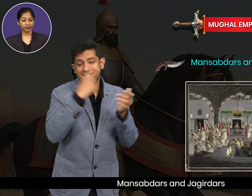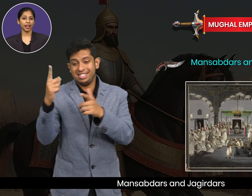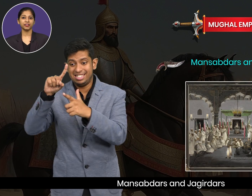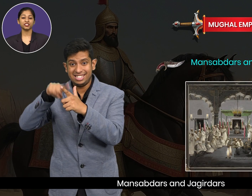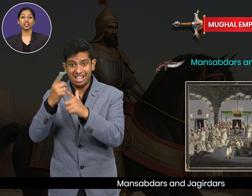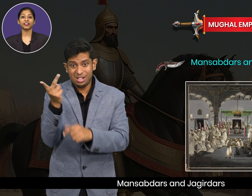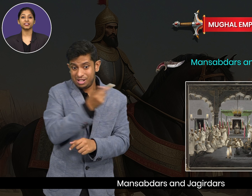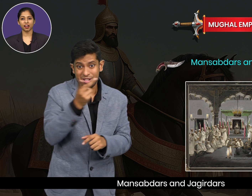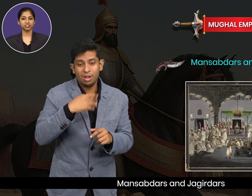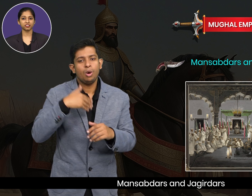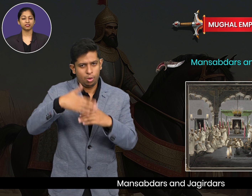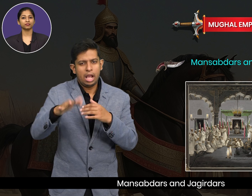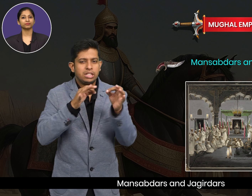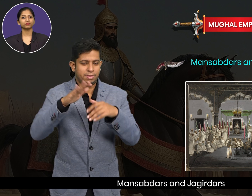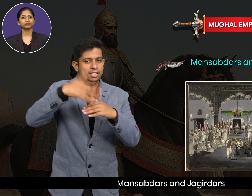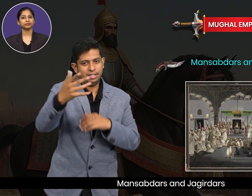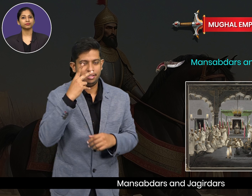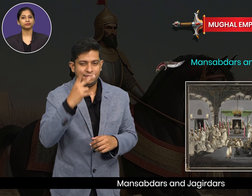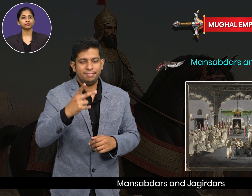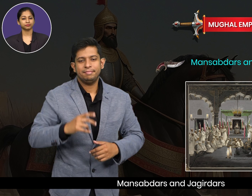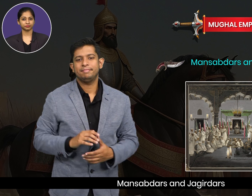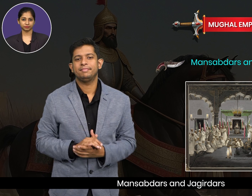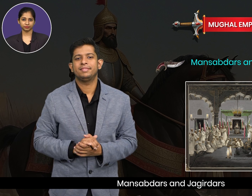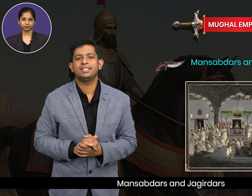Mansabdars and Jagirdars.